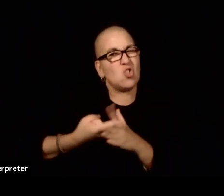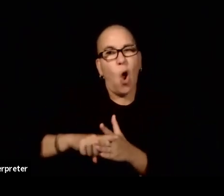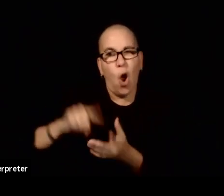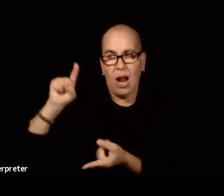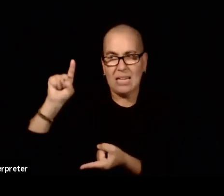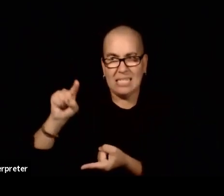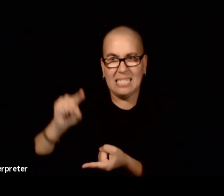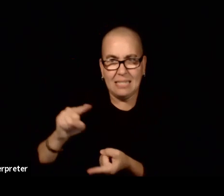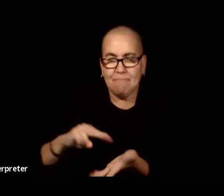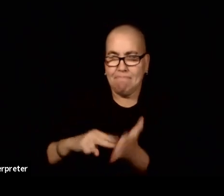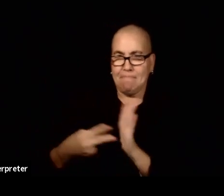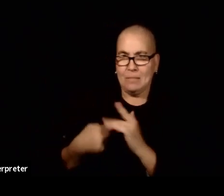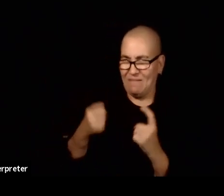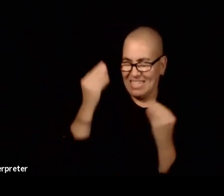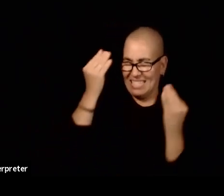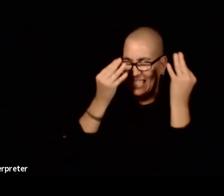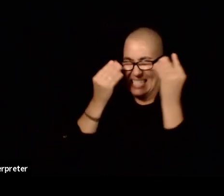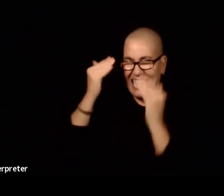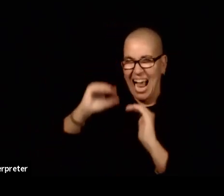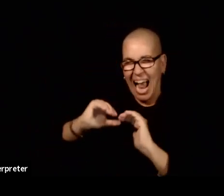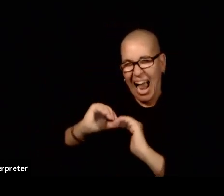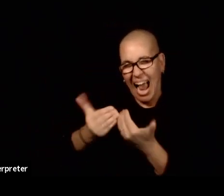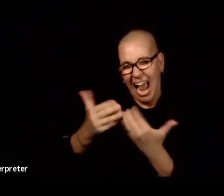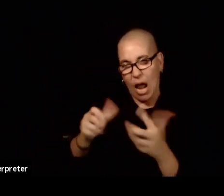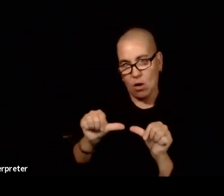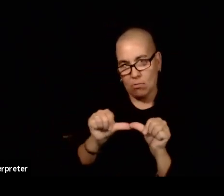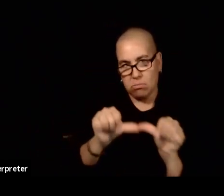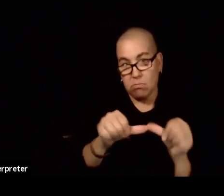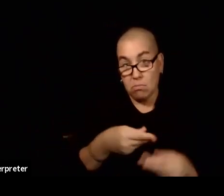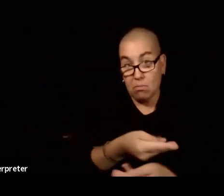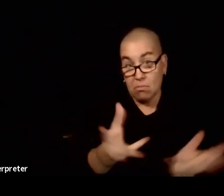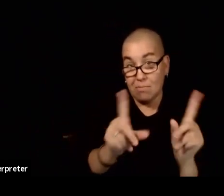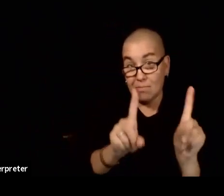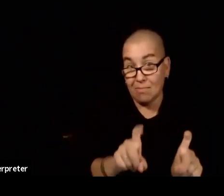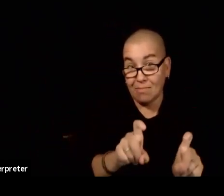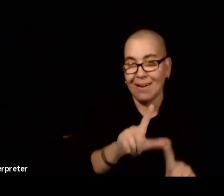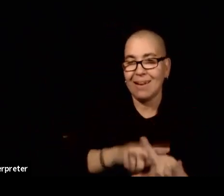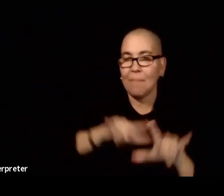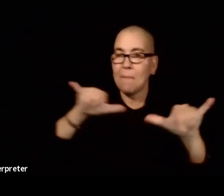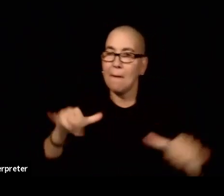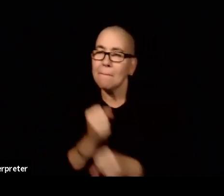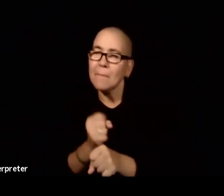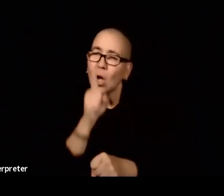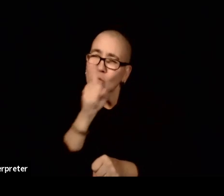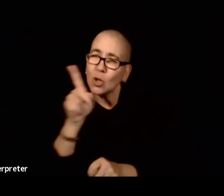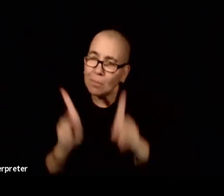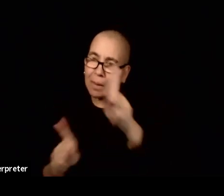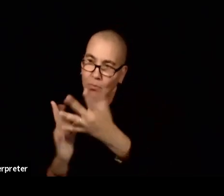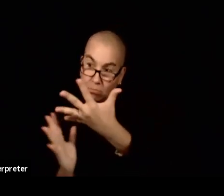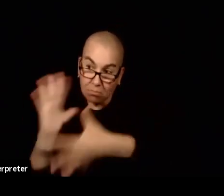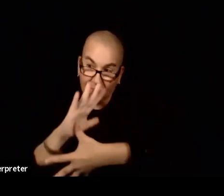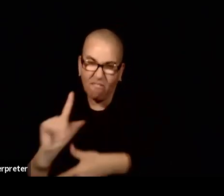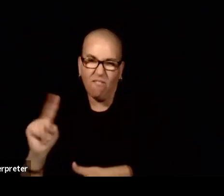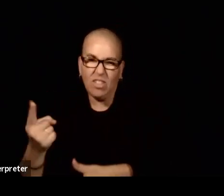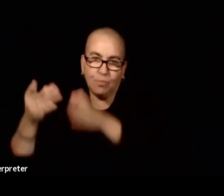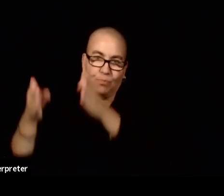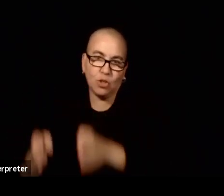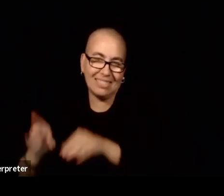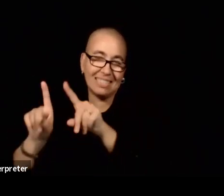as you can to work with us and with everyone on the supply challenges themselves,